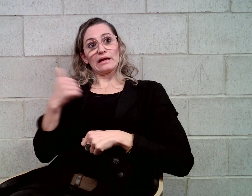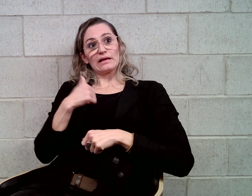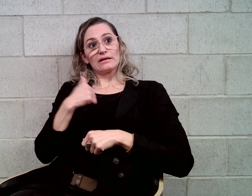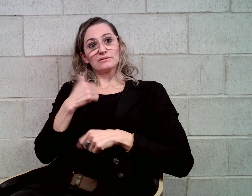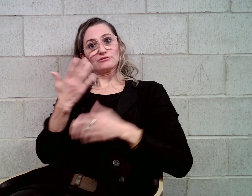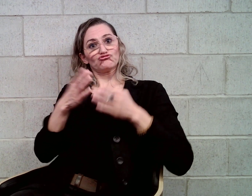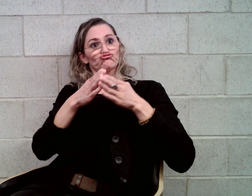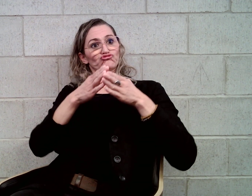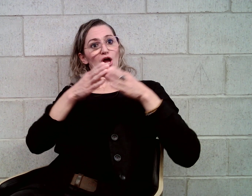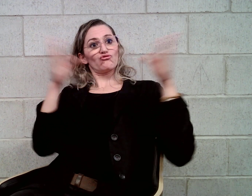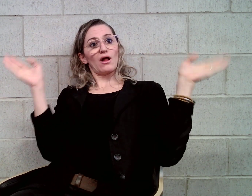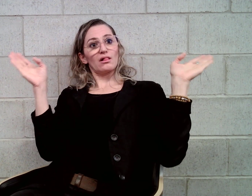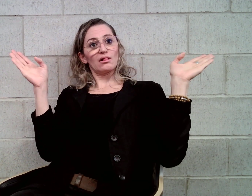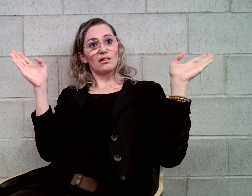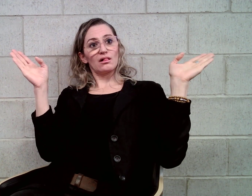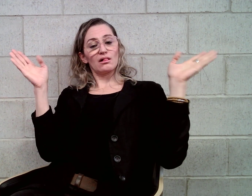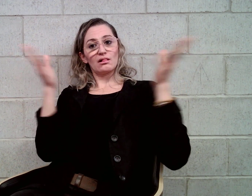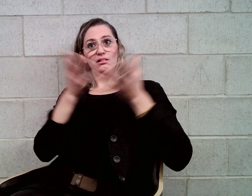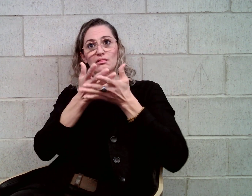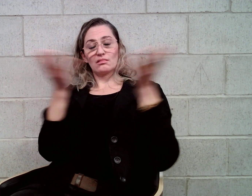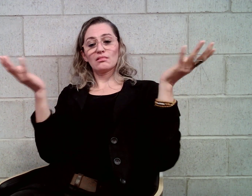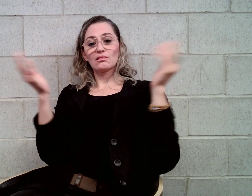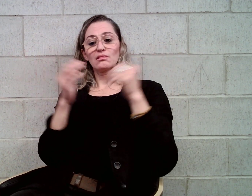at theatre in Canada, just in general,